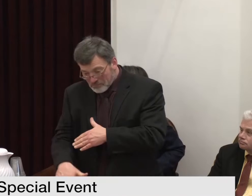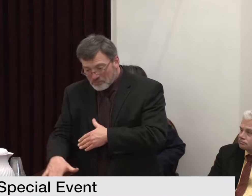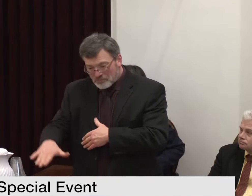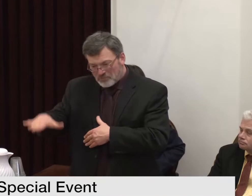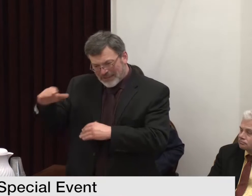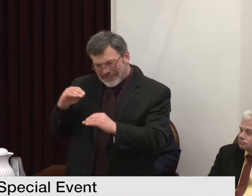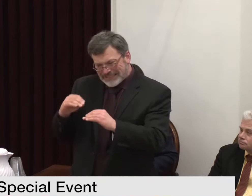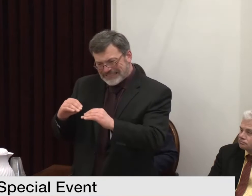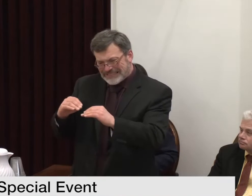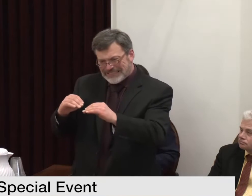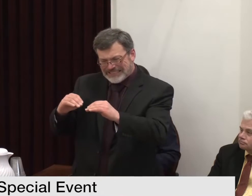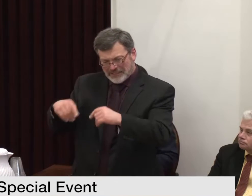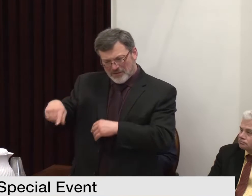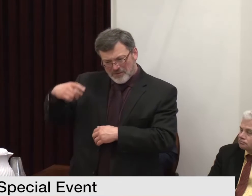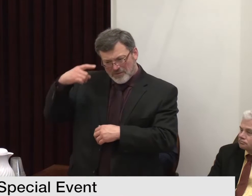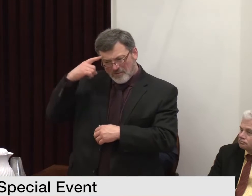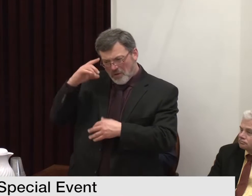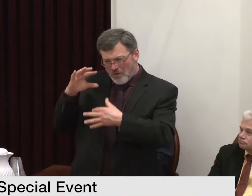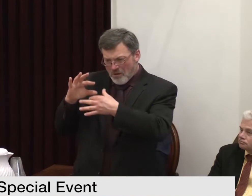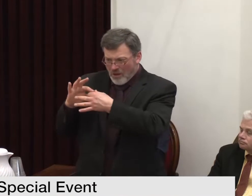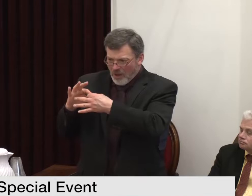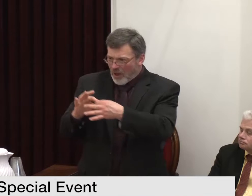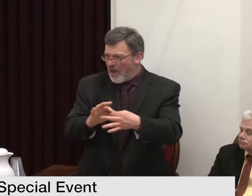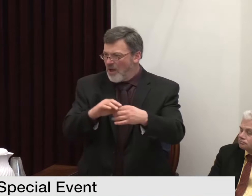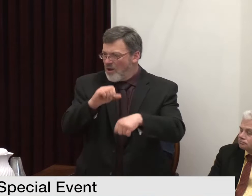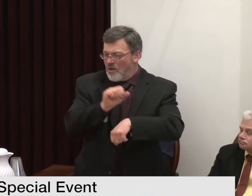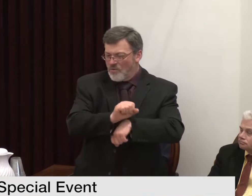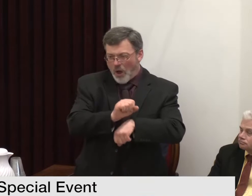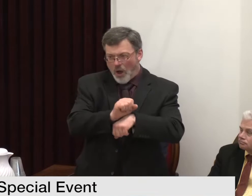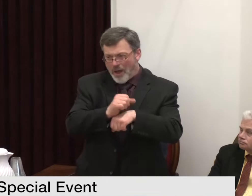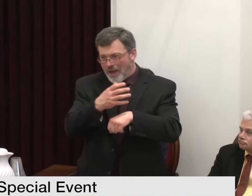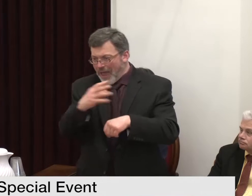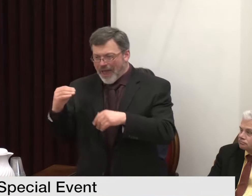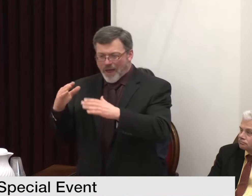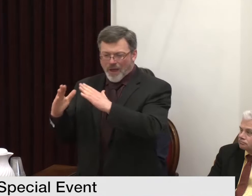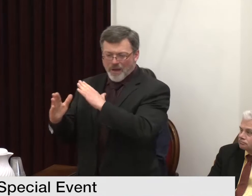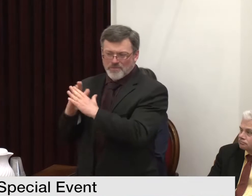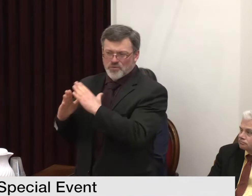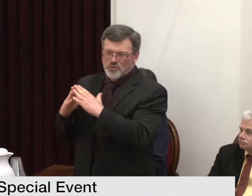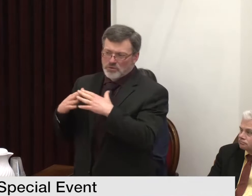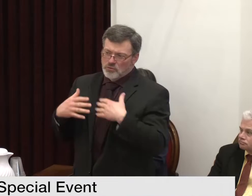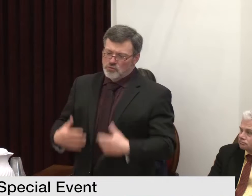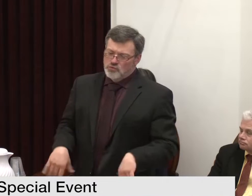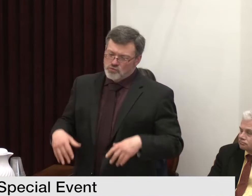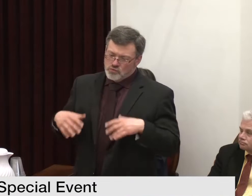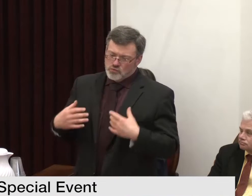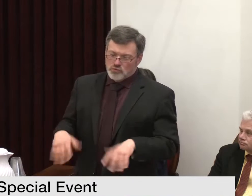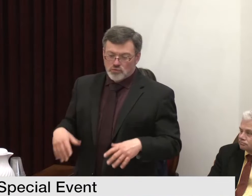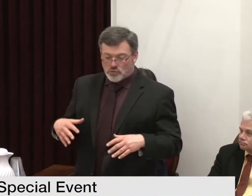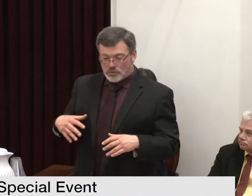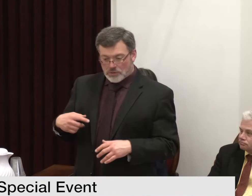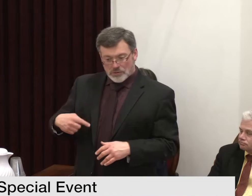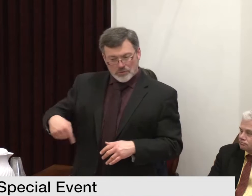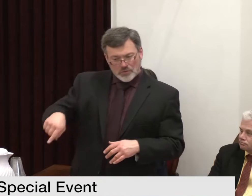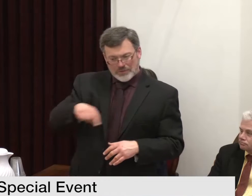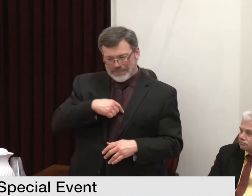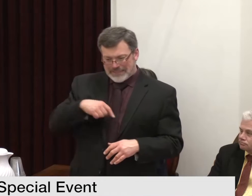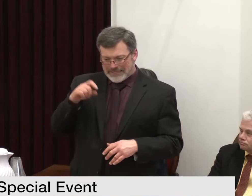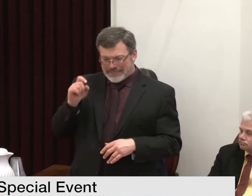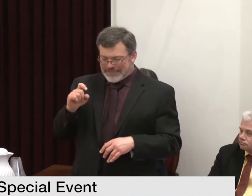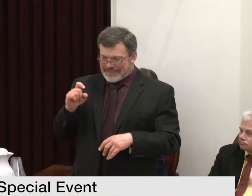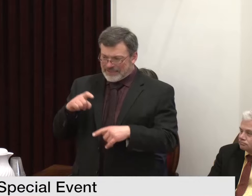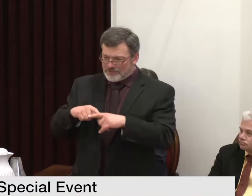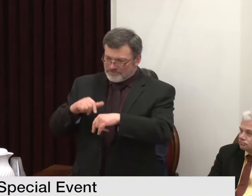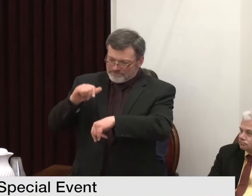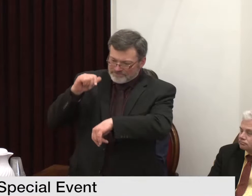revitalizing communities throughout the state. So is making sure we solidify our place as the safest state in the